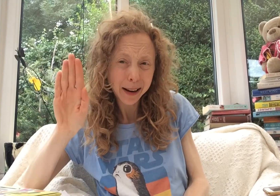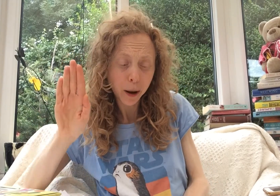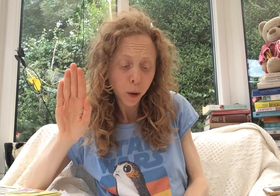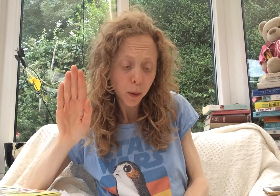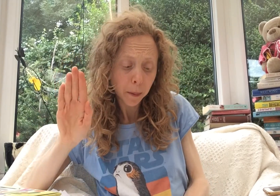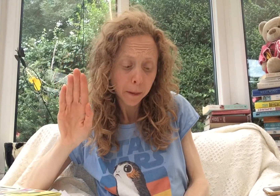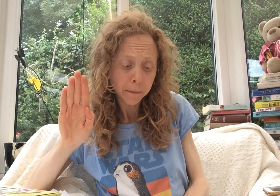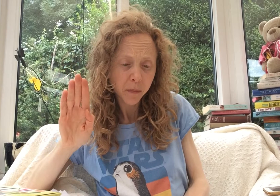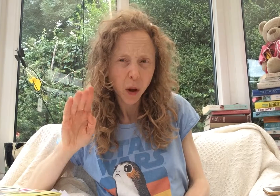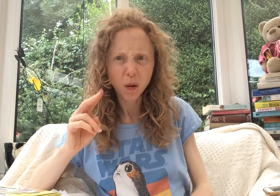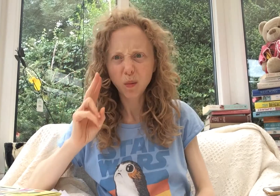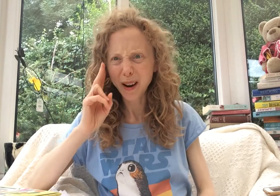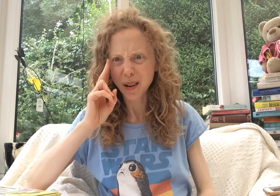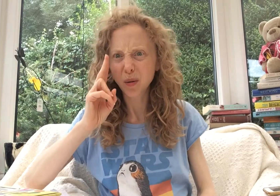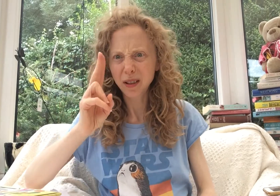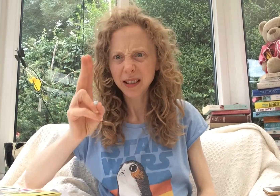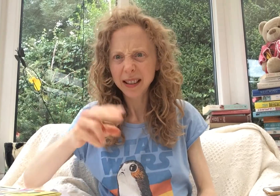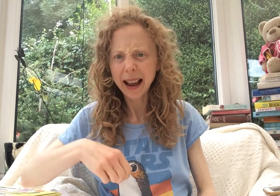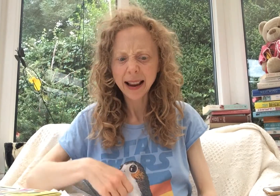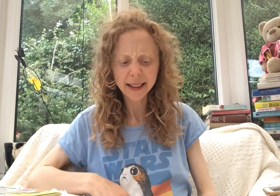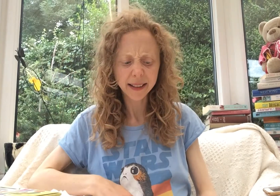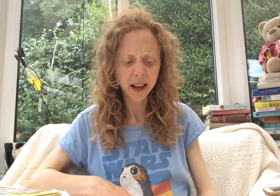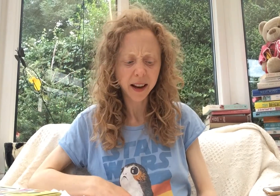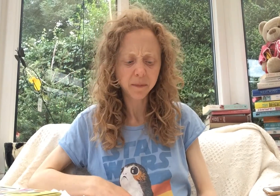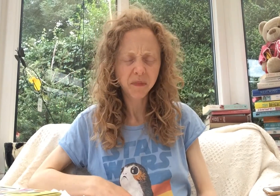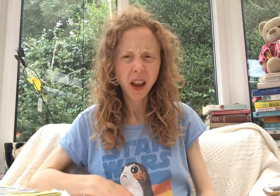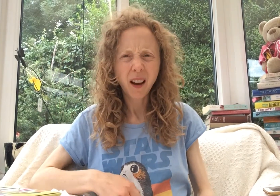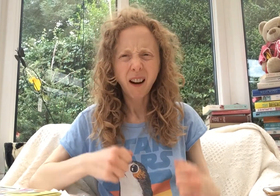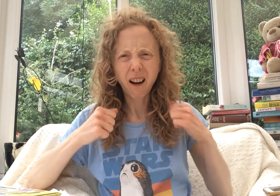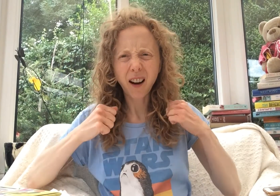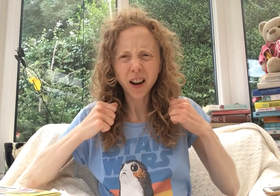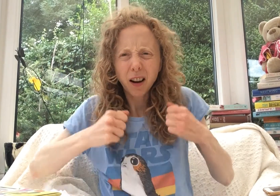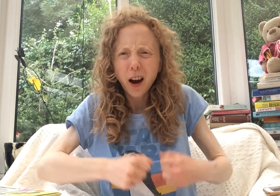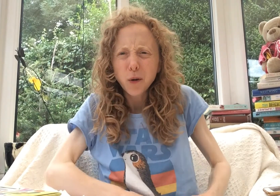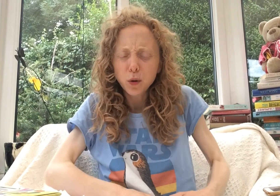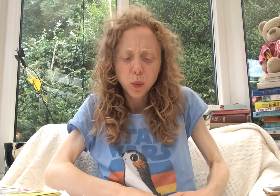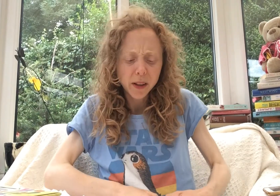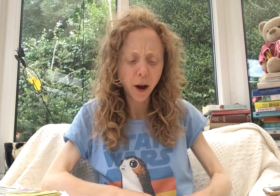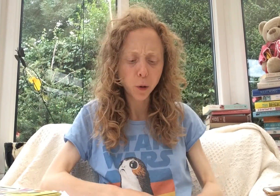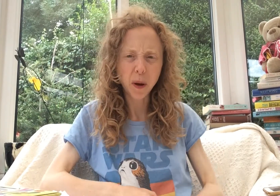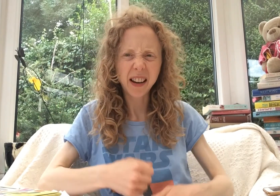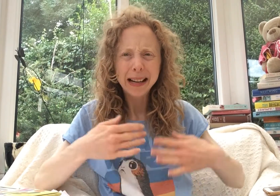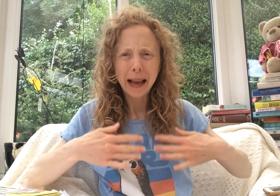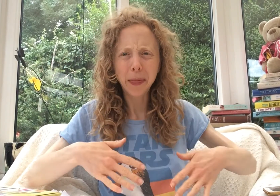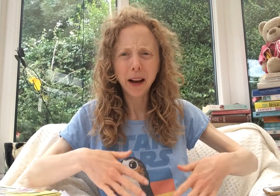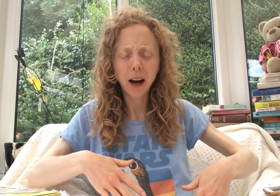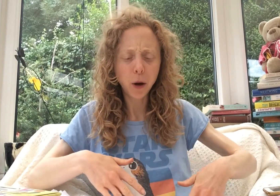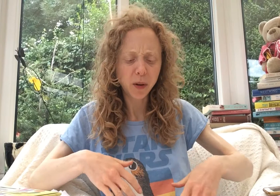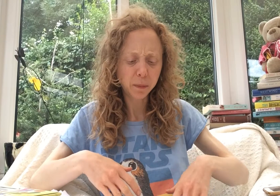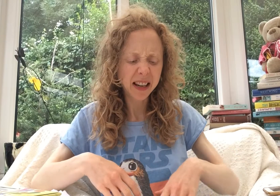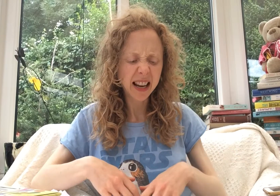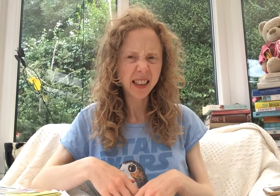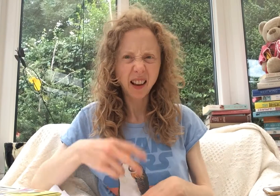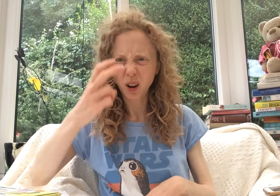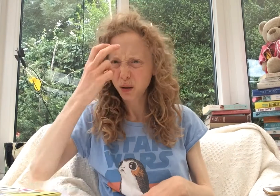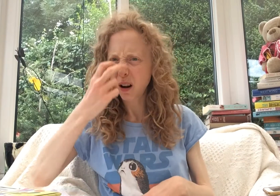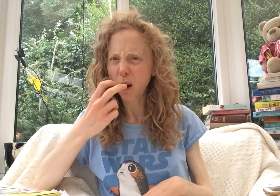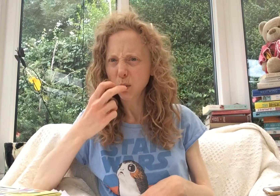"Hello." We all stared at her. Her coat was open and the clothes beneath it looked old